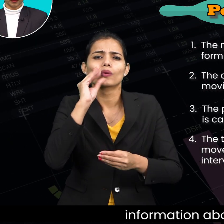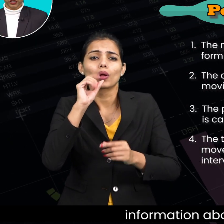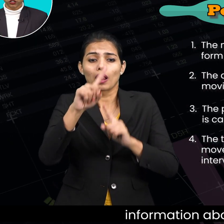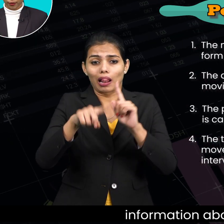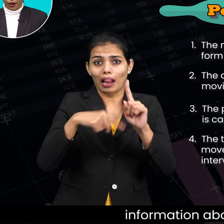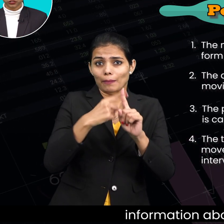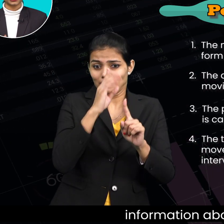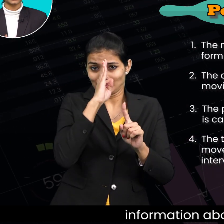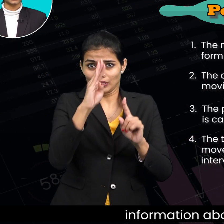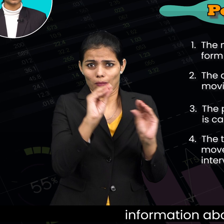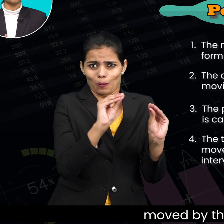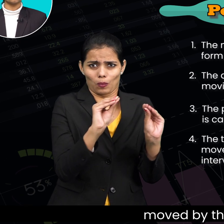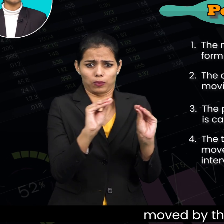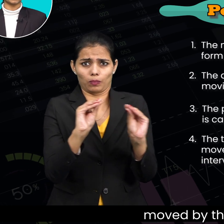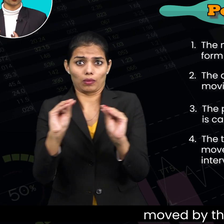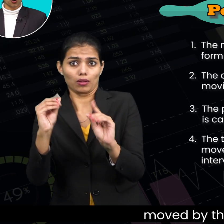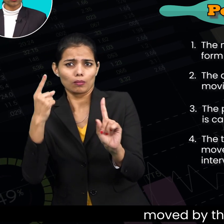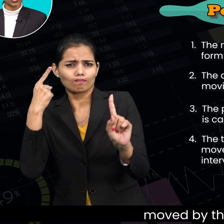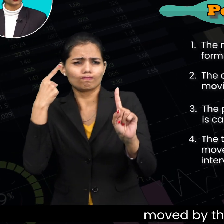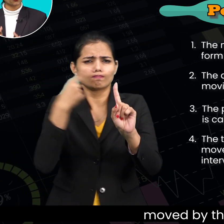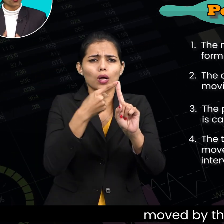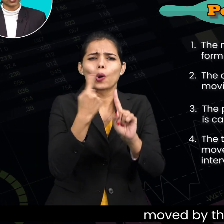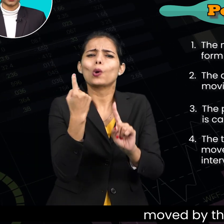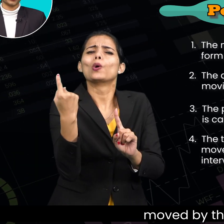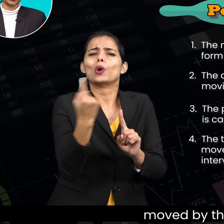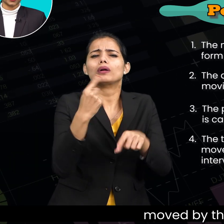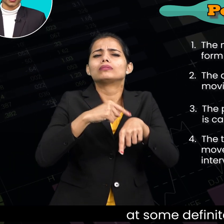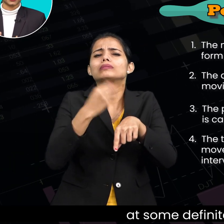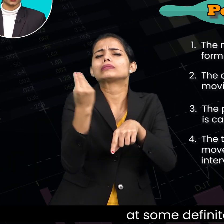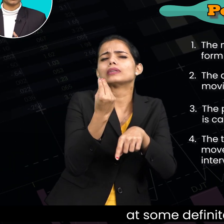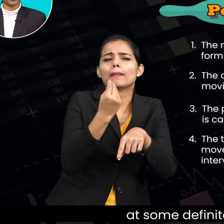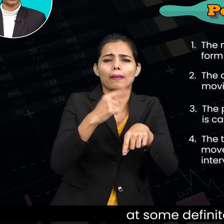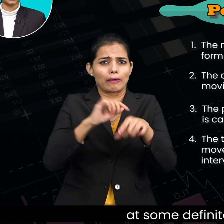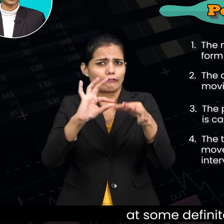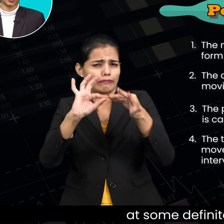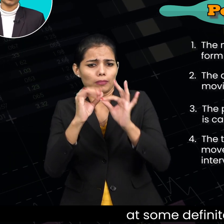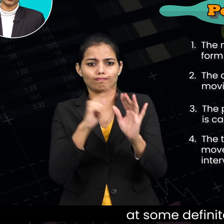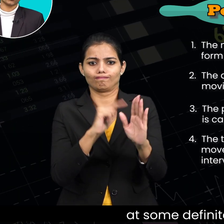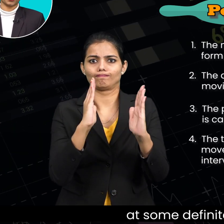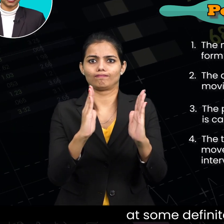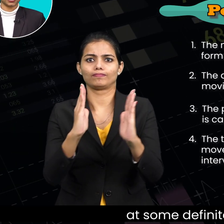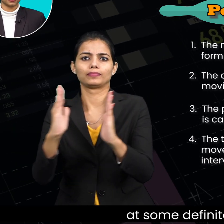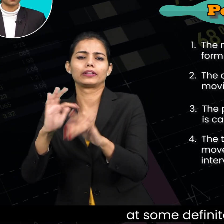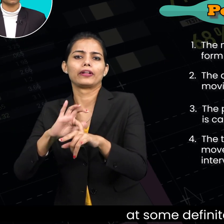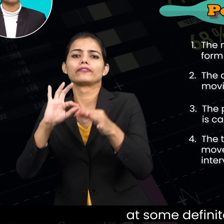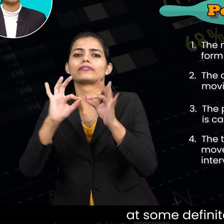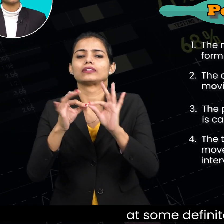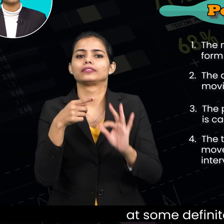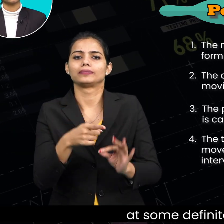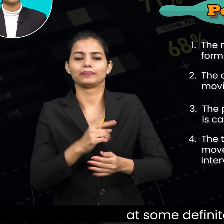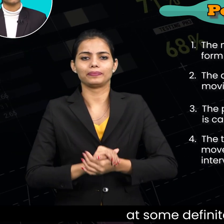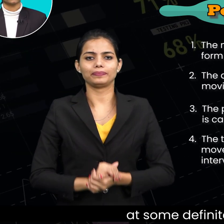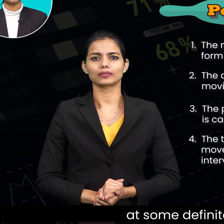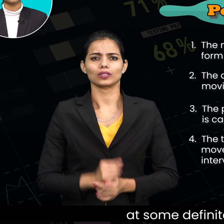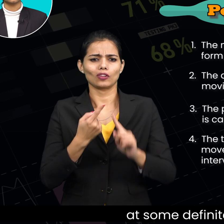gives information about the distance moved by the object only at some definite time intervals.